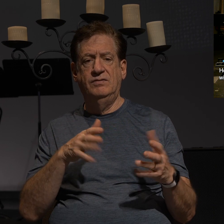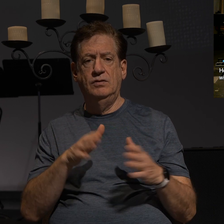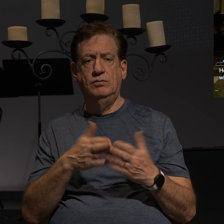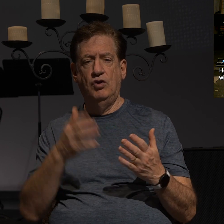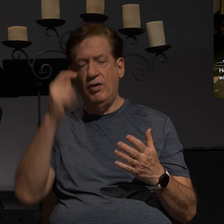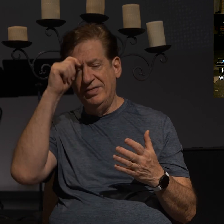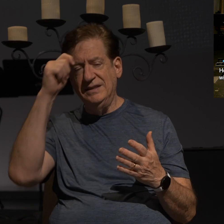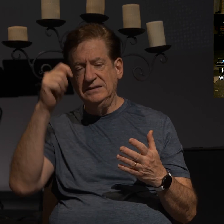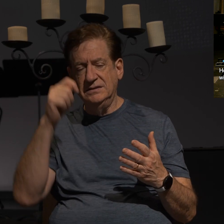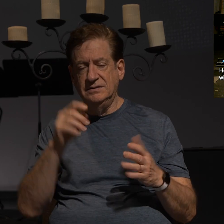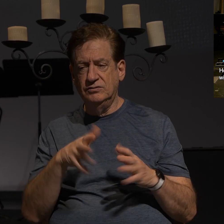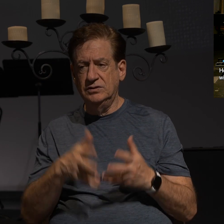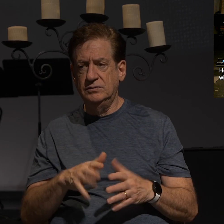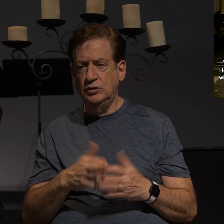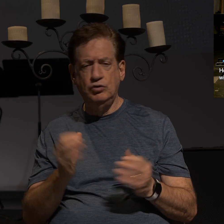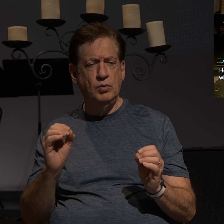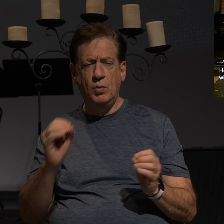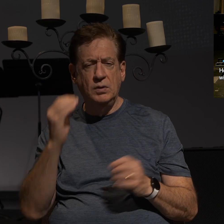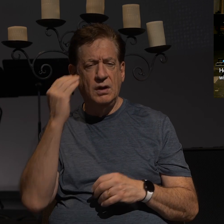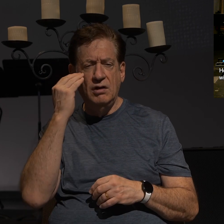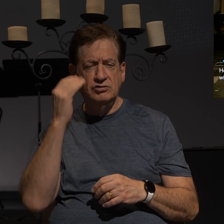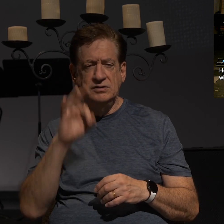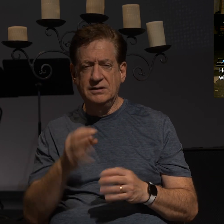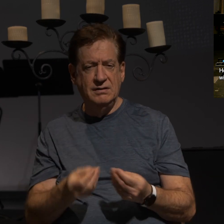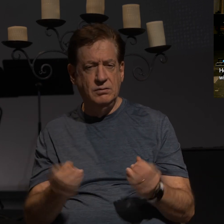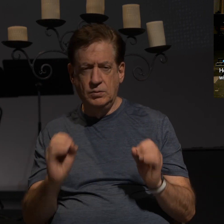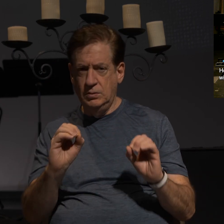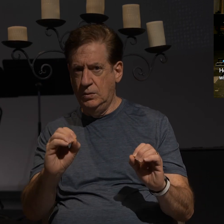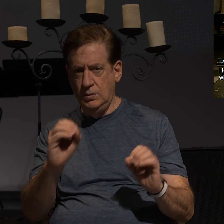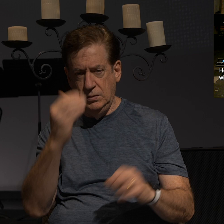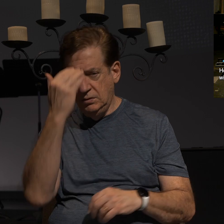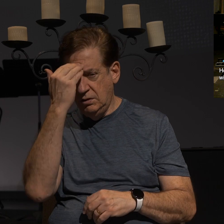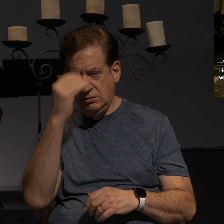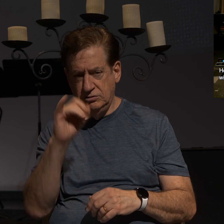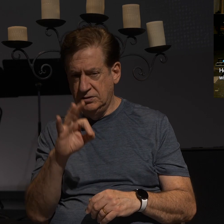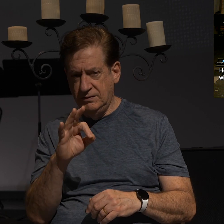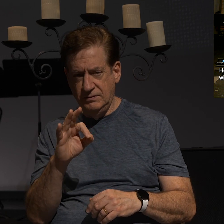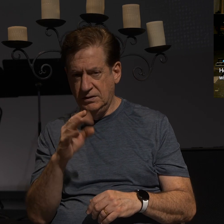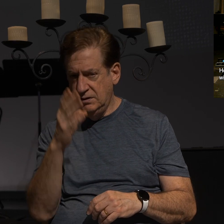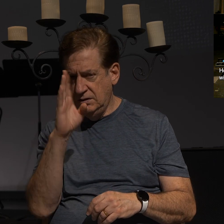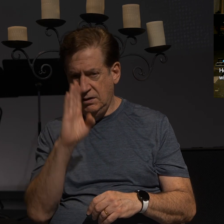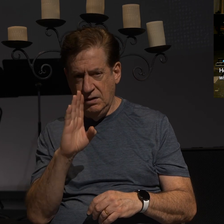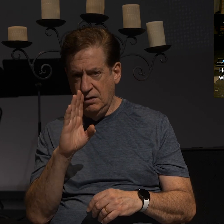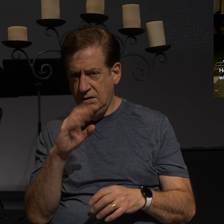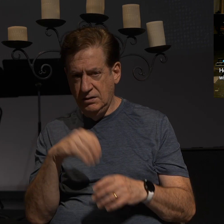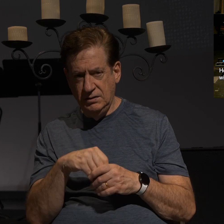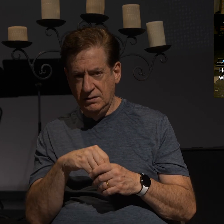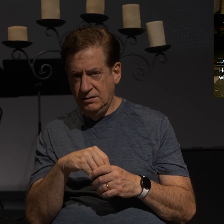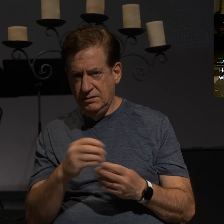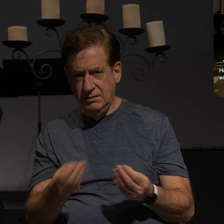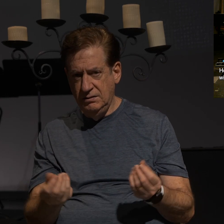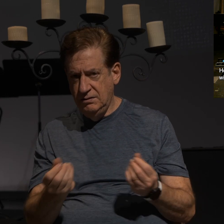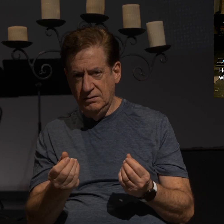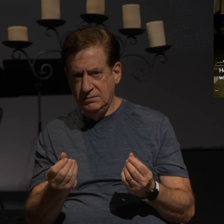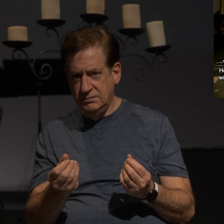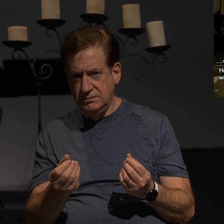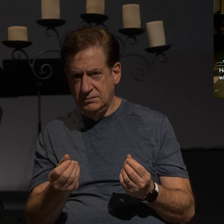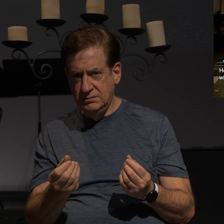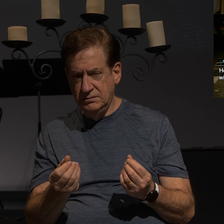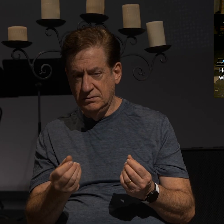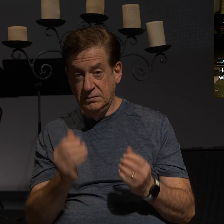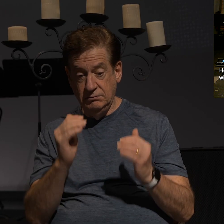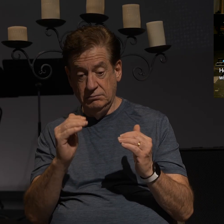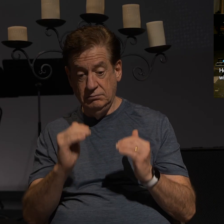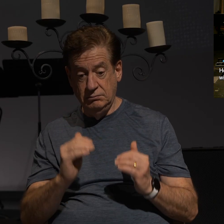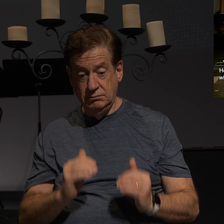in the land." There's no knowledge of God in the land. Pop down a